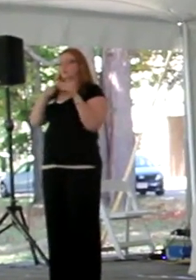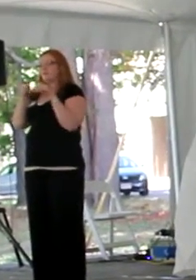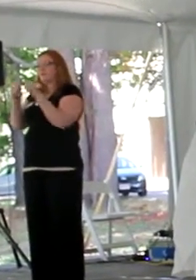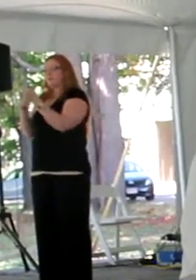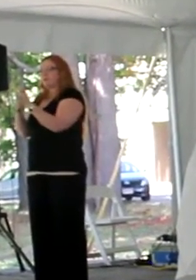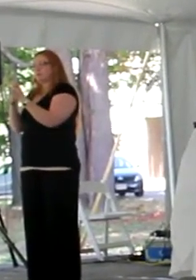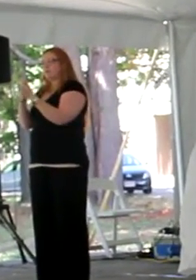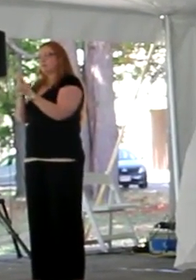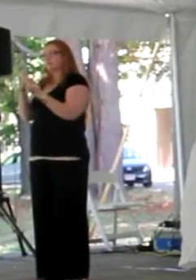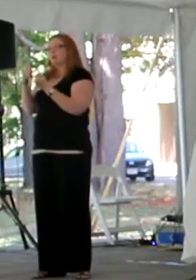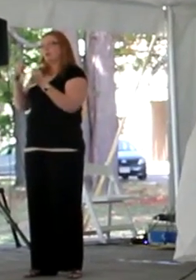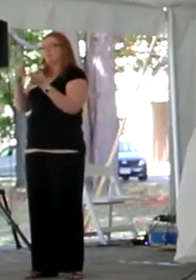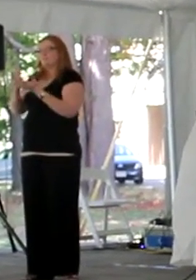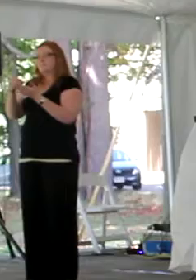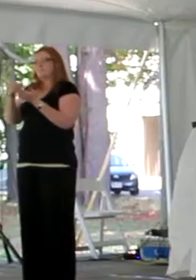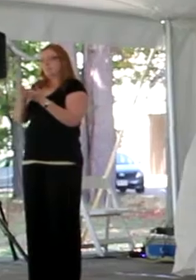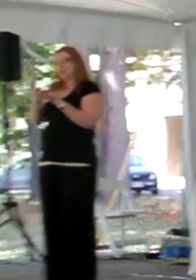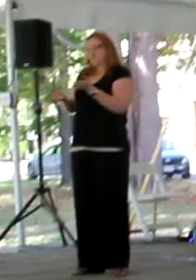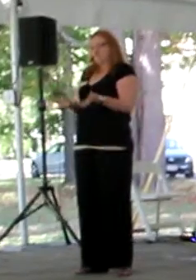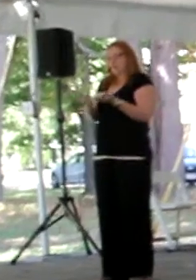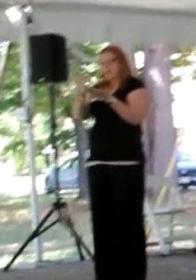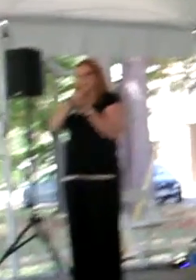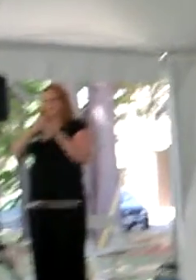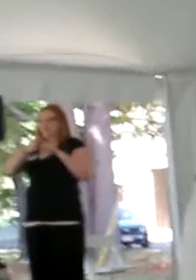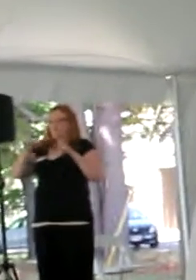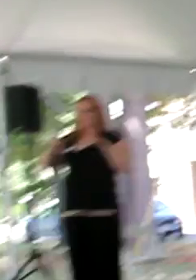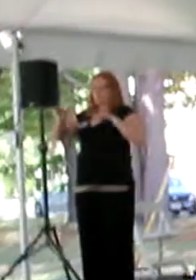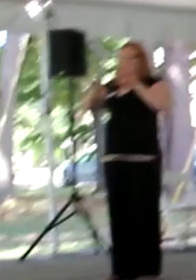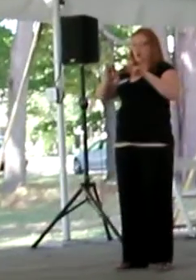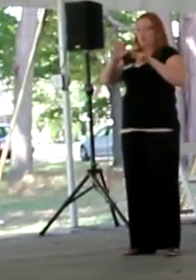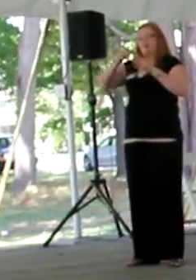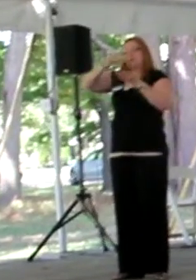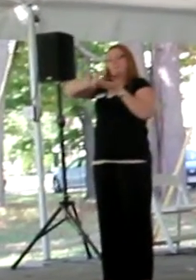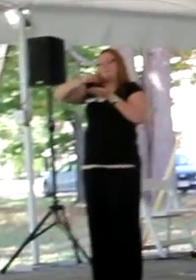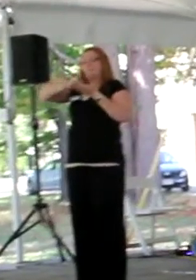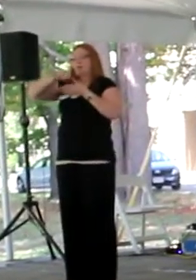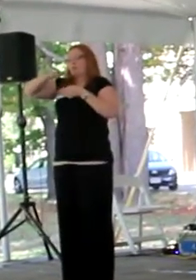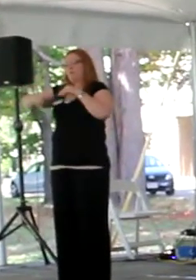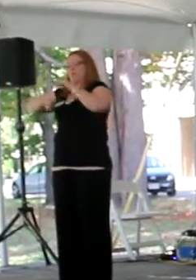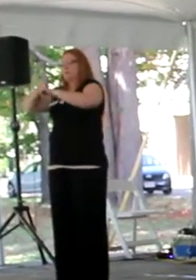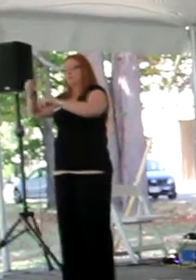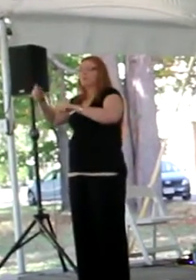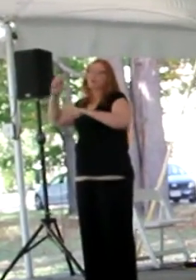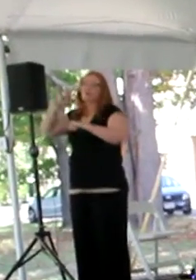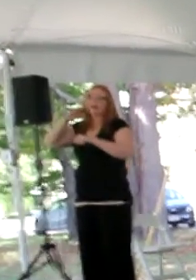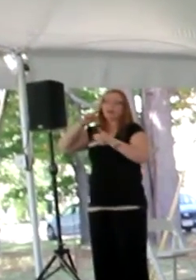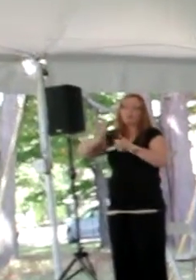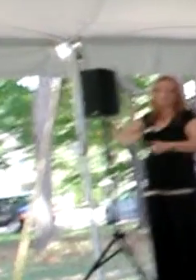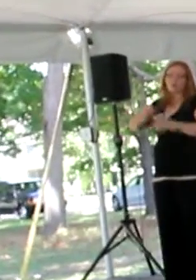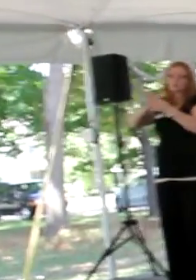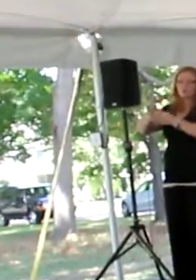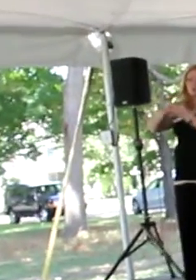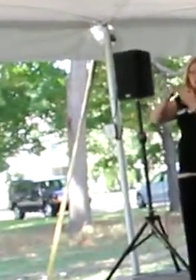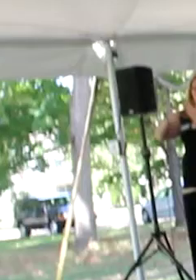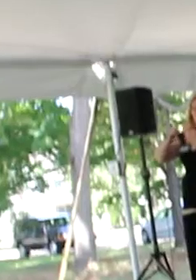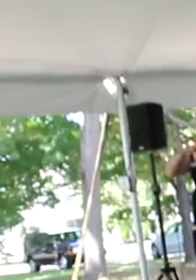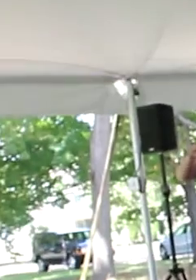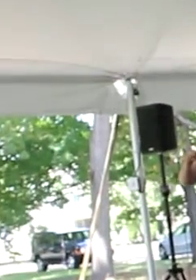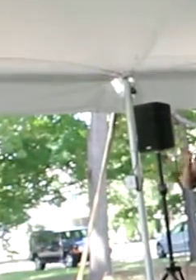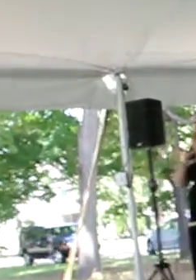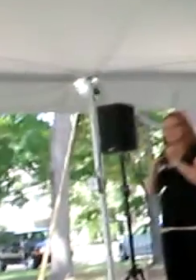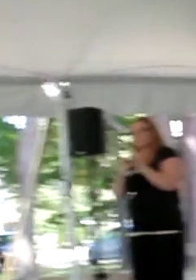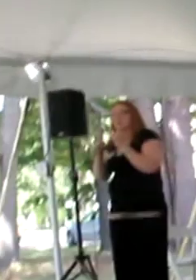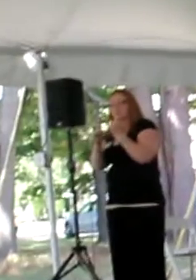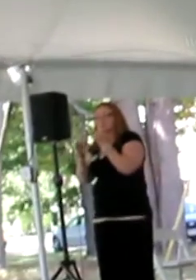raised through the Walk. And they use this money to have hearing loss-related programs, assistive technology,